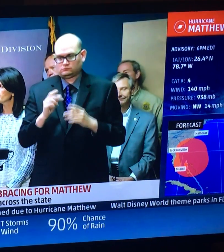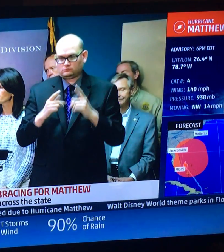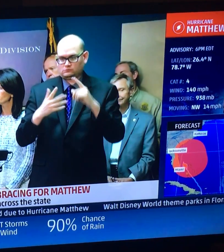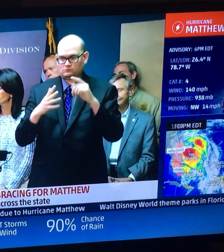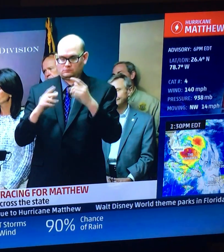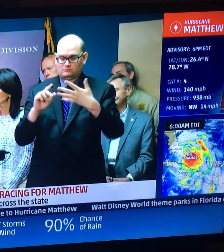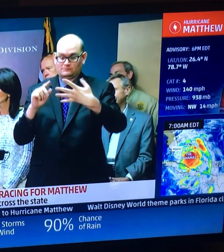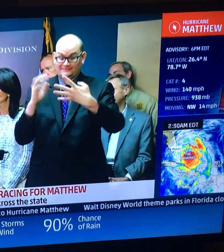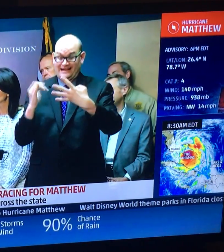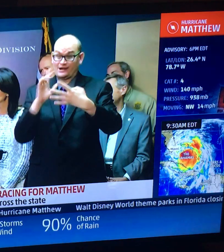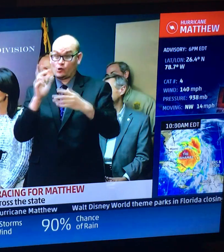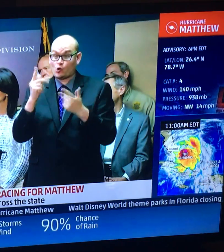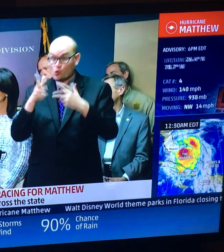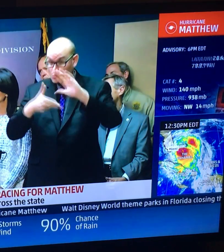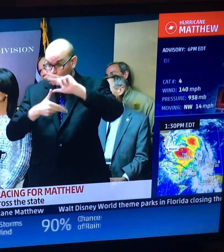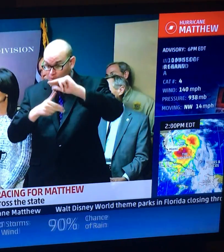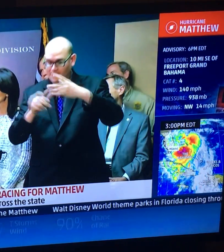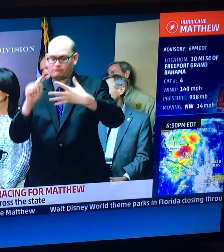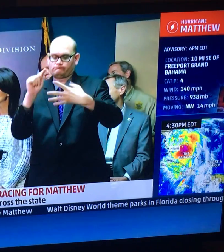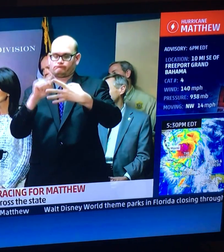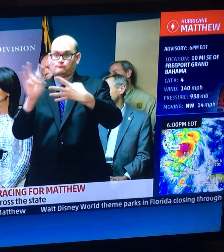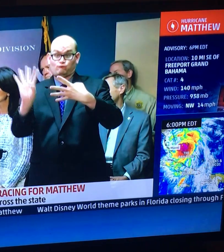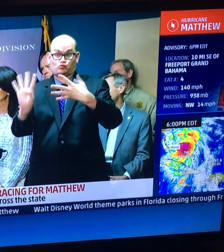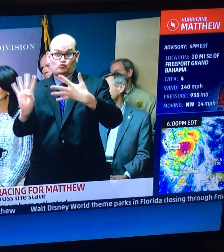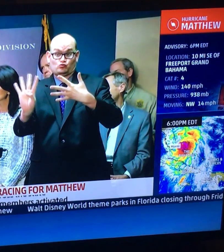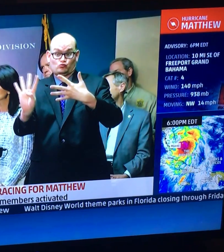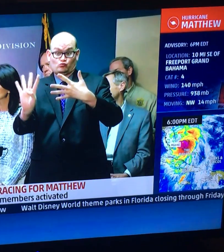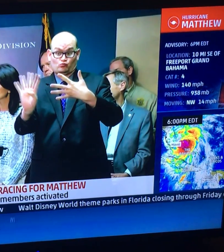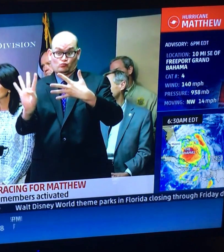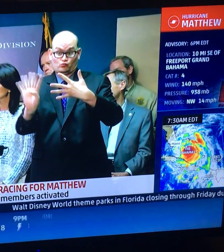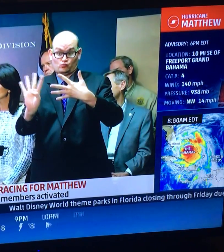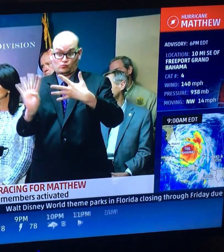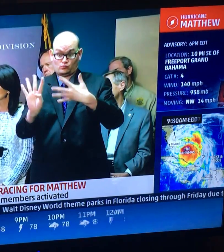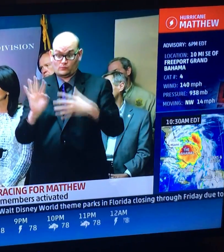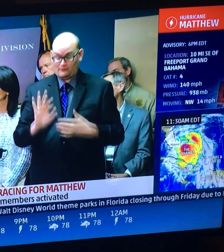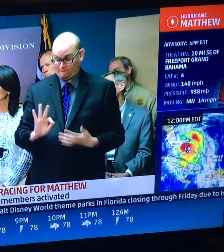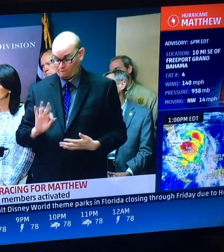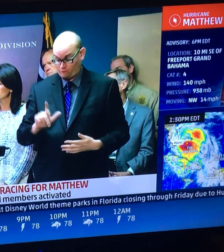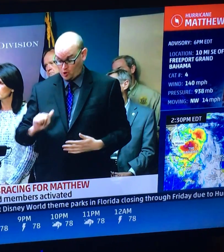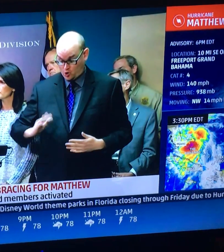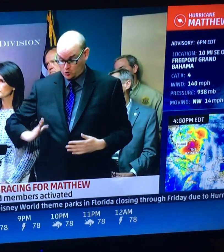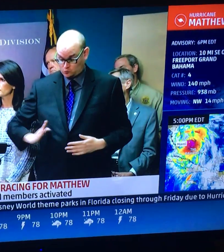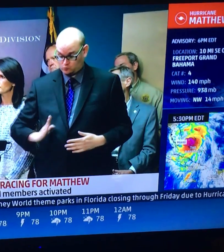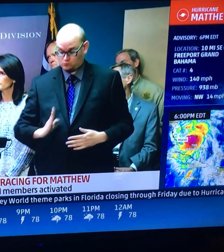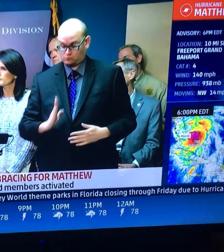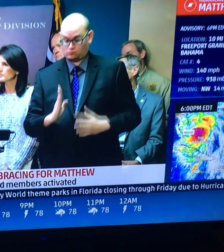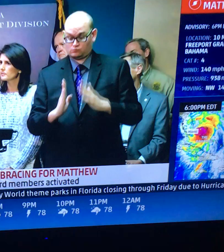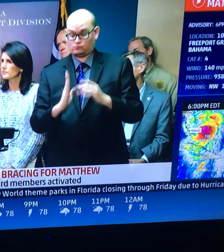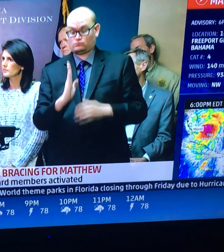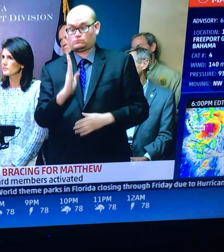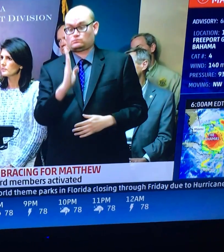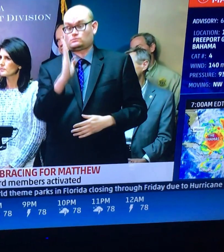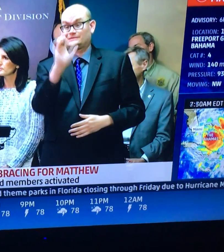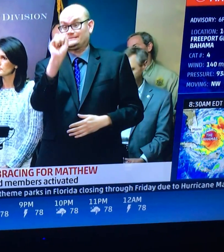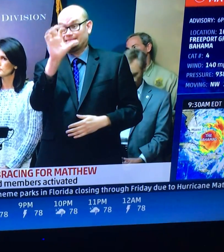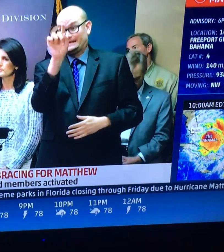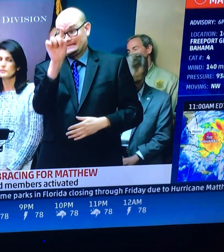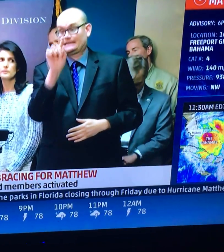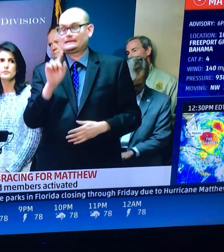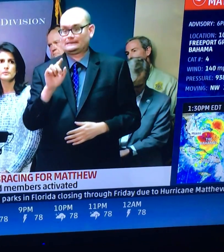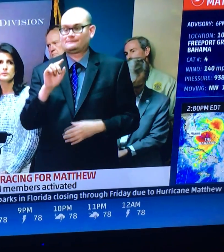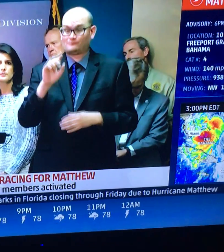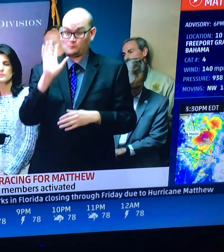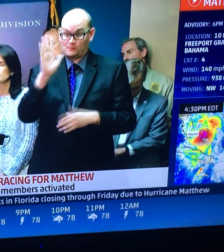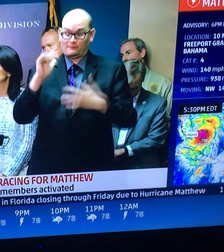Florida coast. The storm eventually will turn up and approach the South Carolina coast late Friday night into Saturday morning. If you look at the